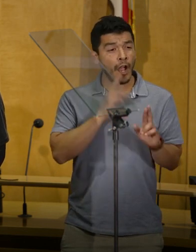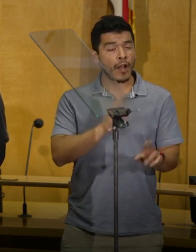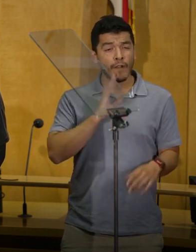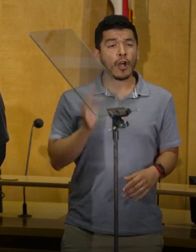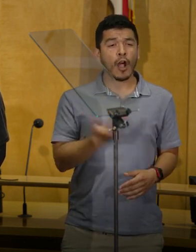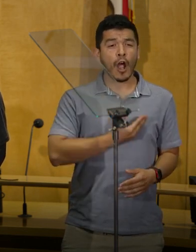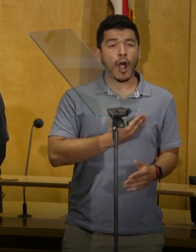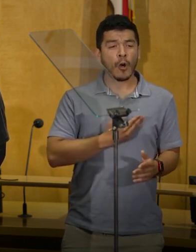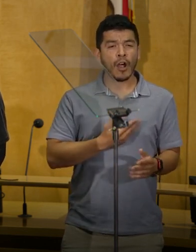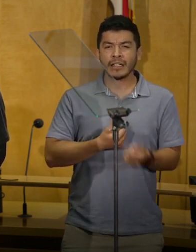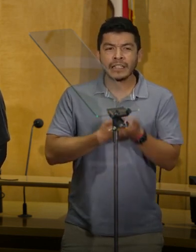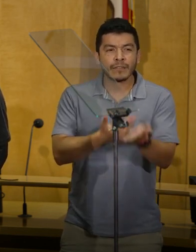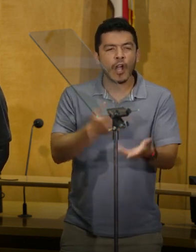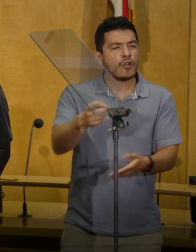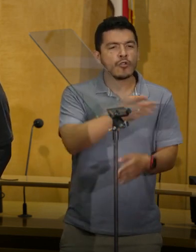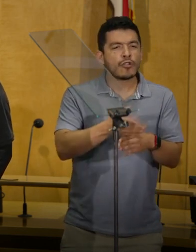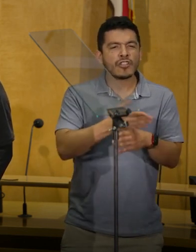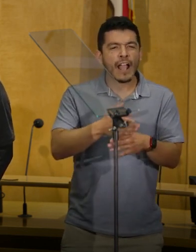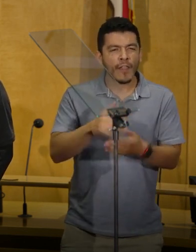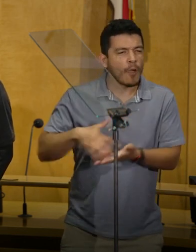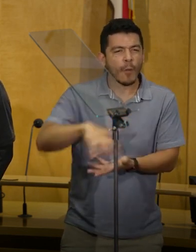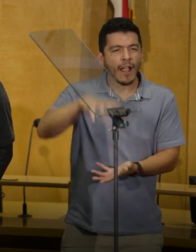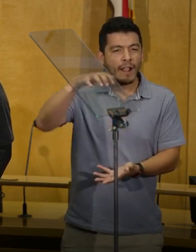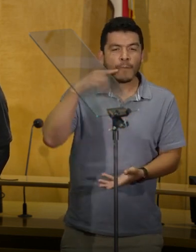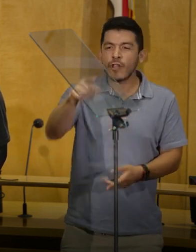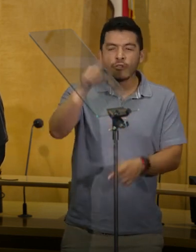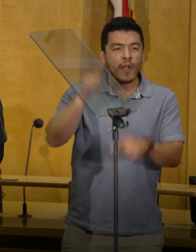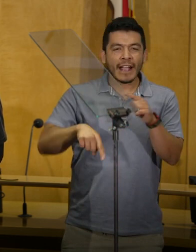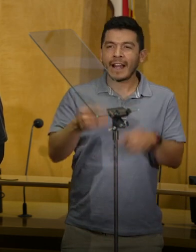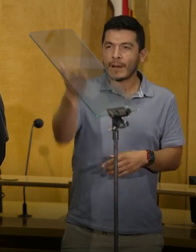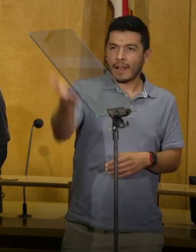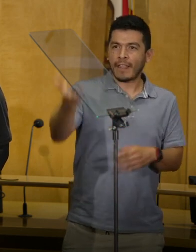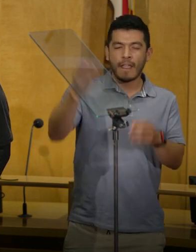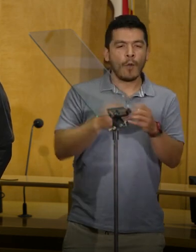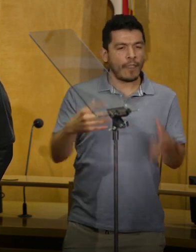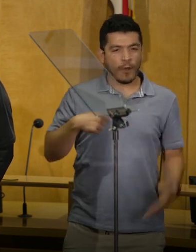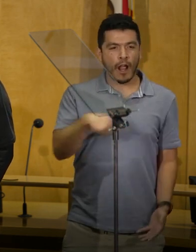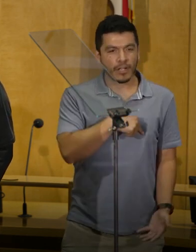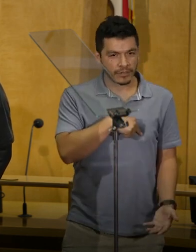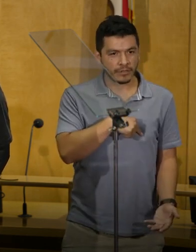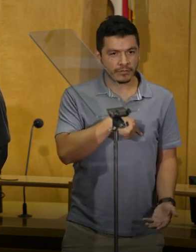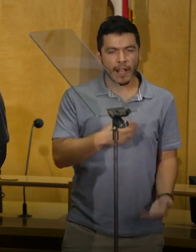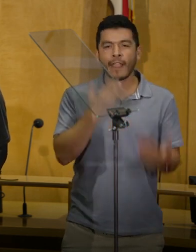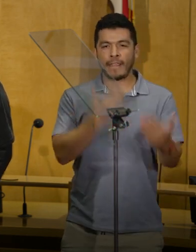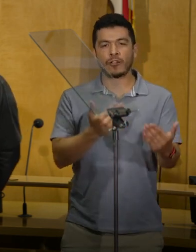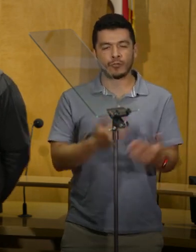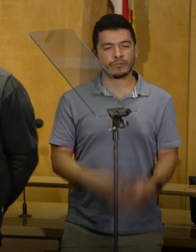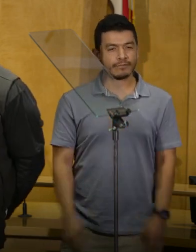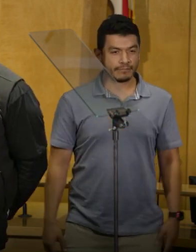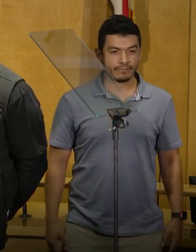our contribution. You share the wealth because you cannot exist without us. Thank you.